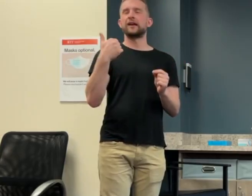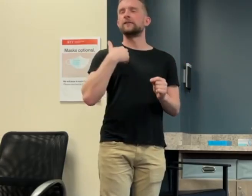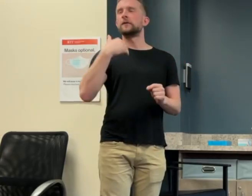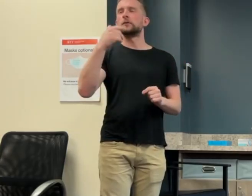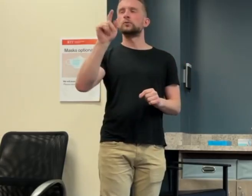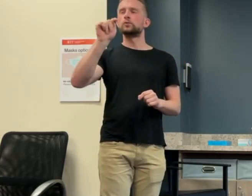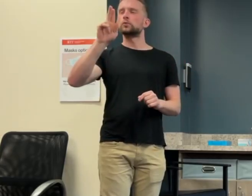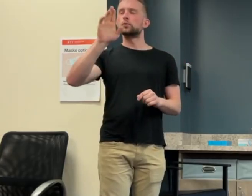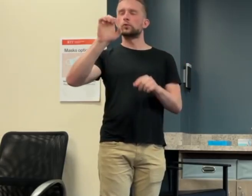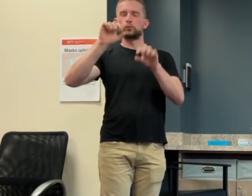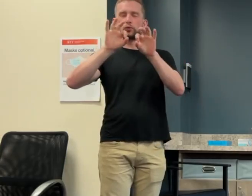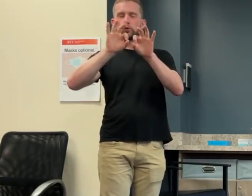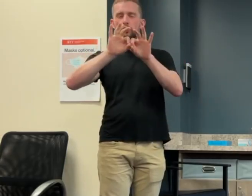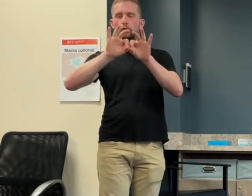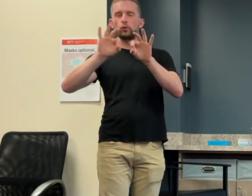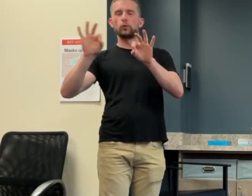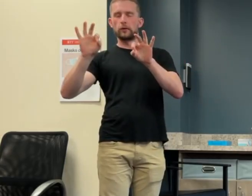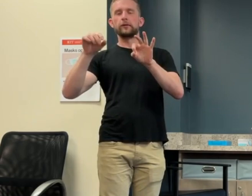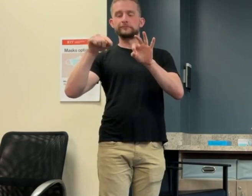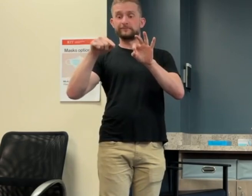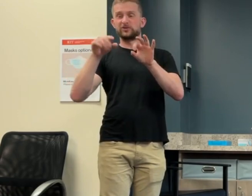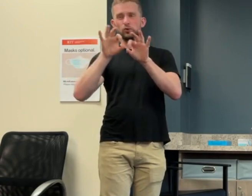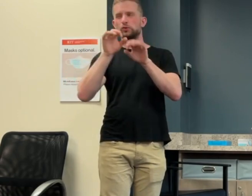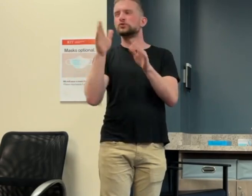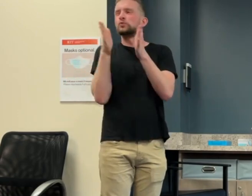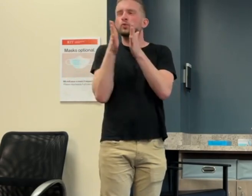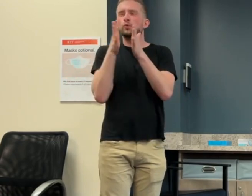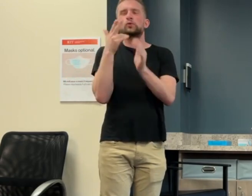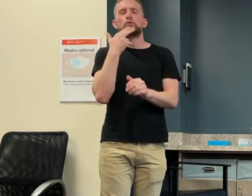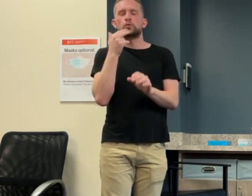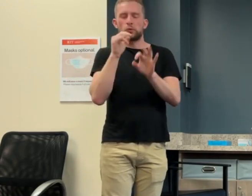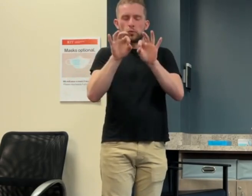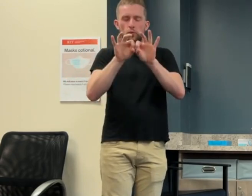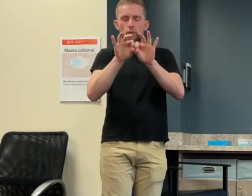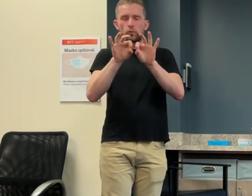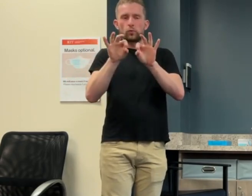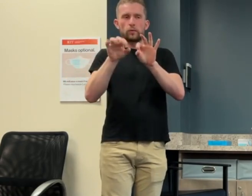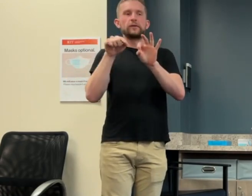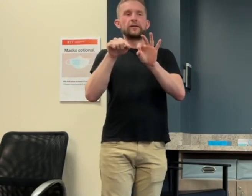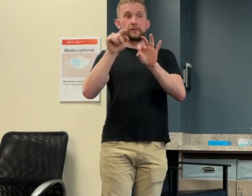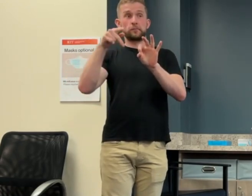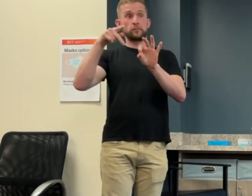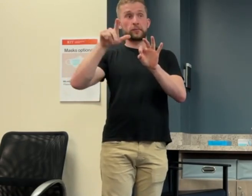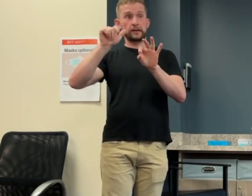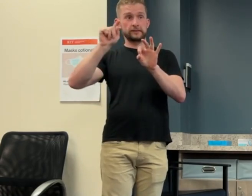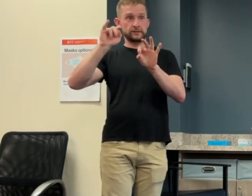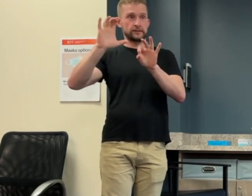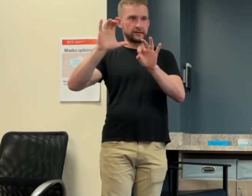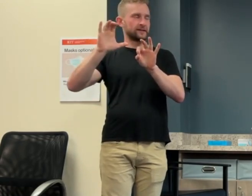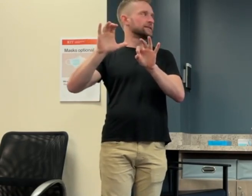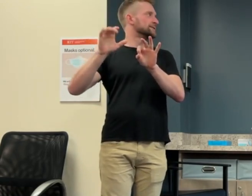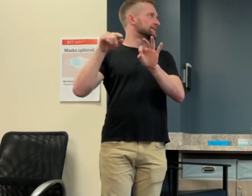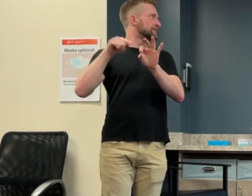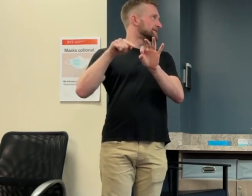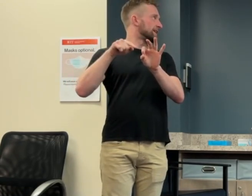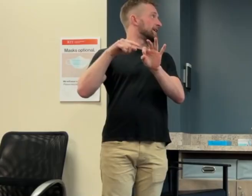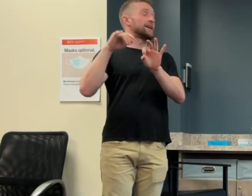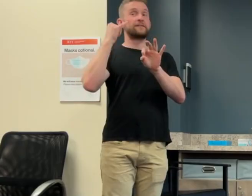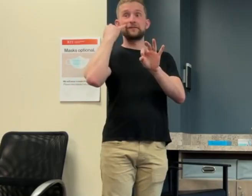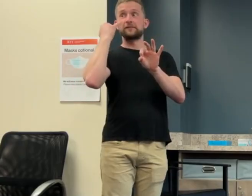very small plastic tube. So again, you can picture it. There's fluid in this space, Kiddo has chronic ear